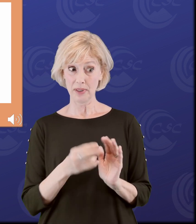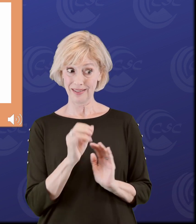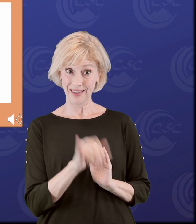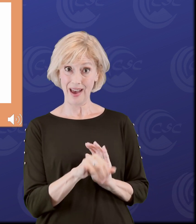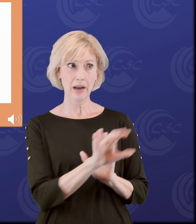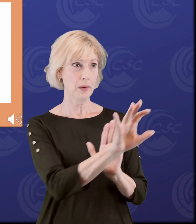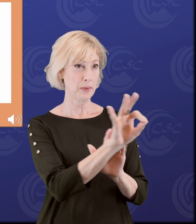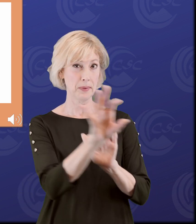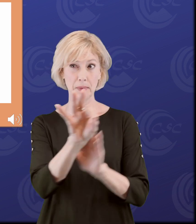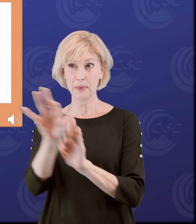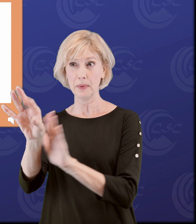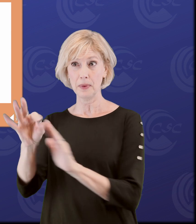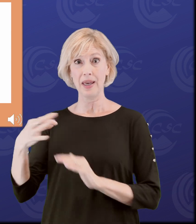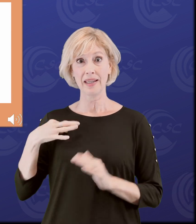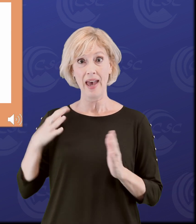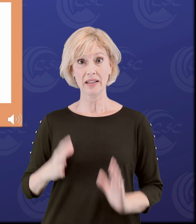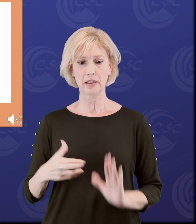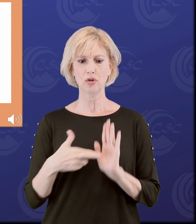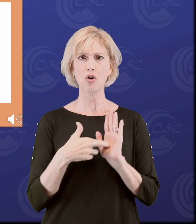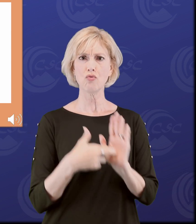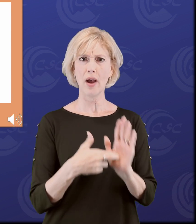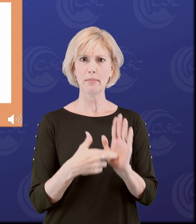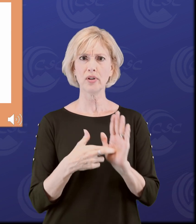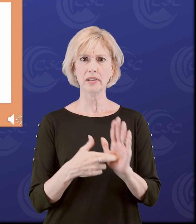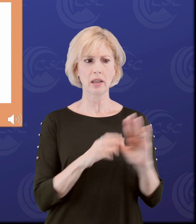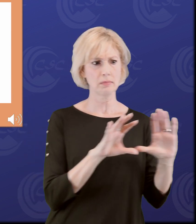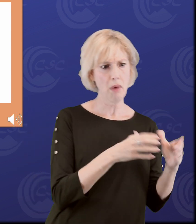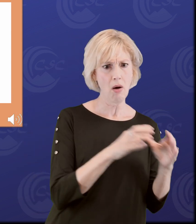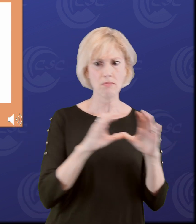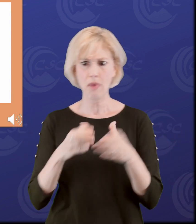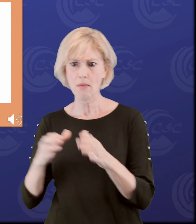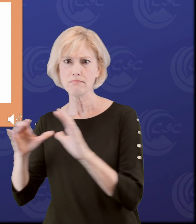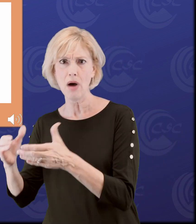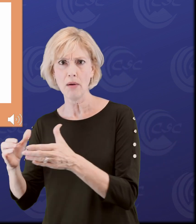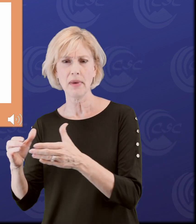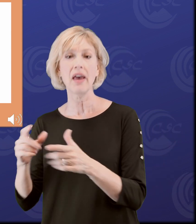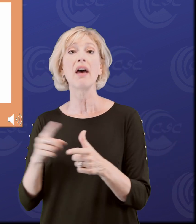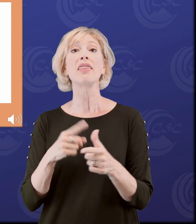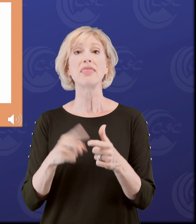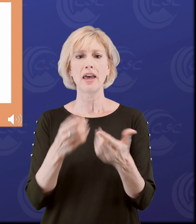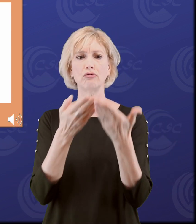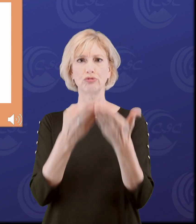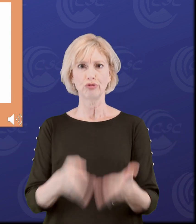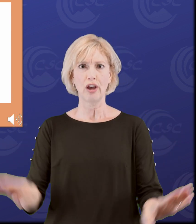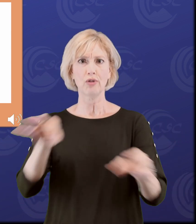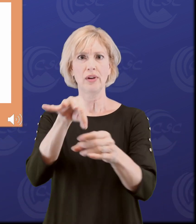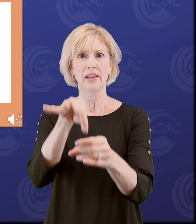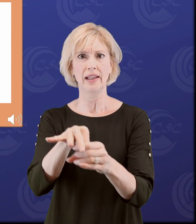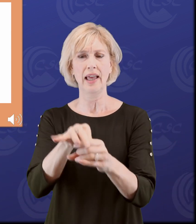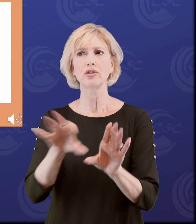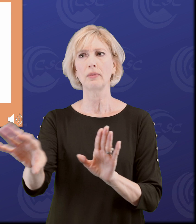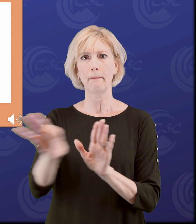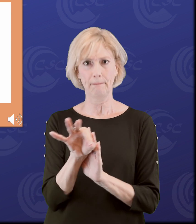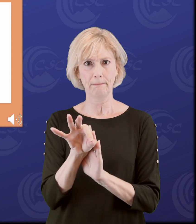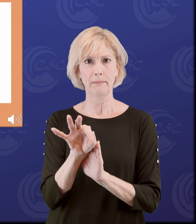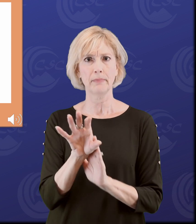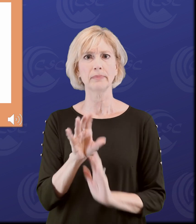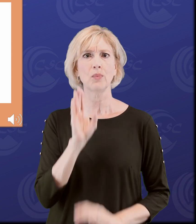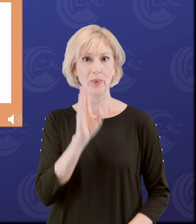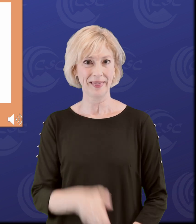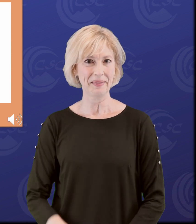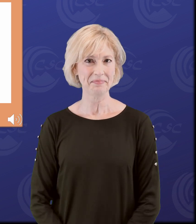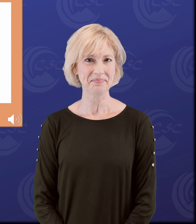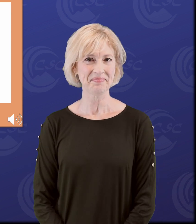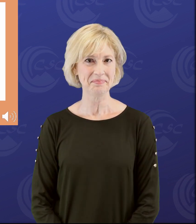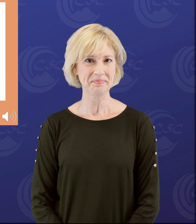political parties in the general election. There are 7 qualified parties in Hawaii, which are the Aloha Aina Party, American